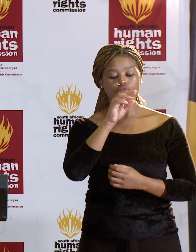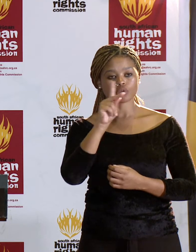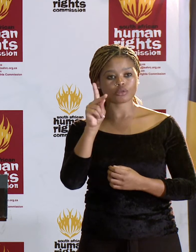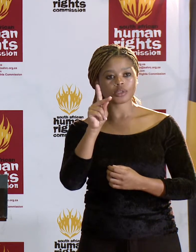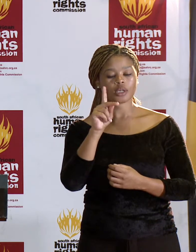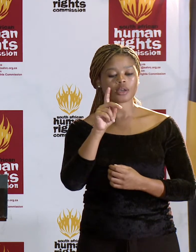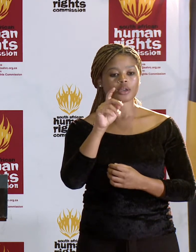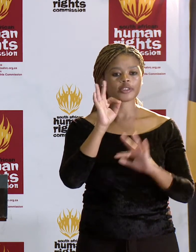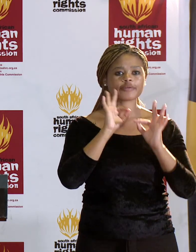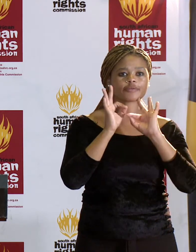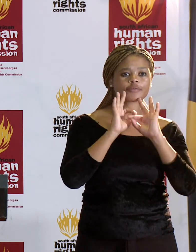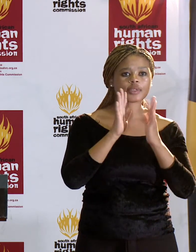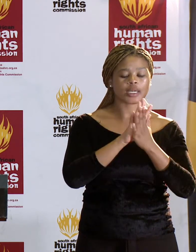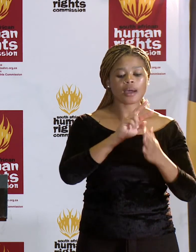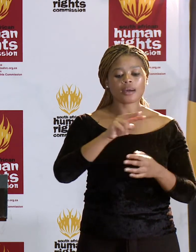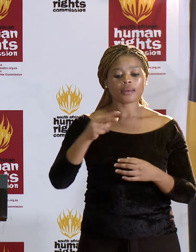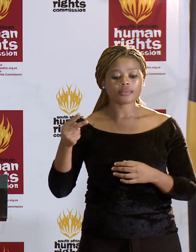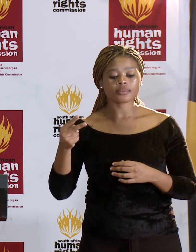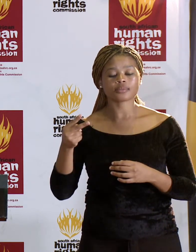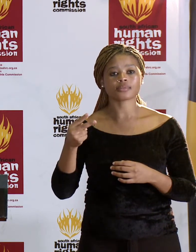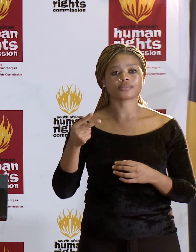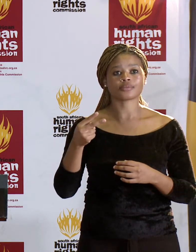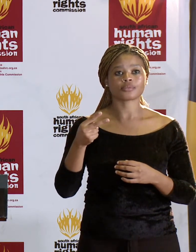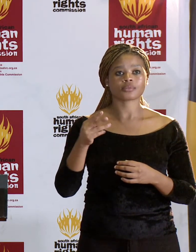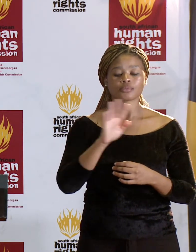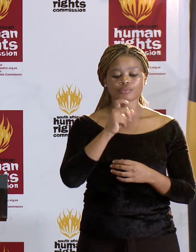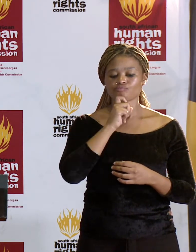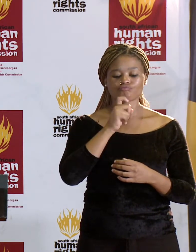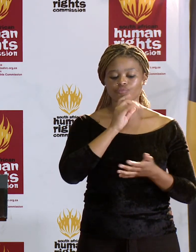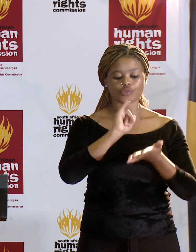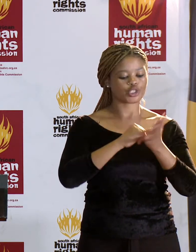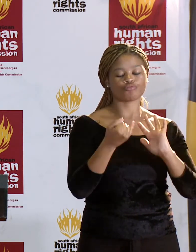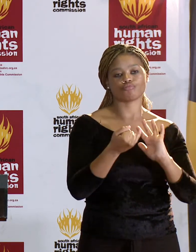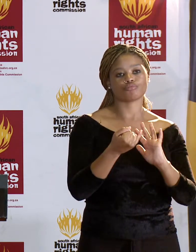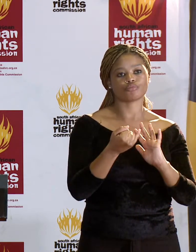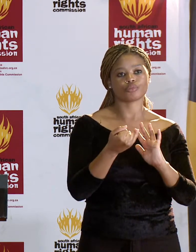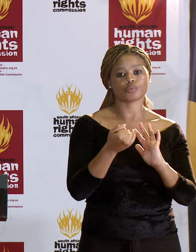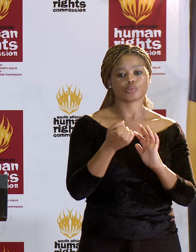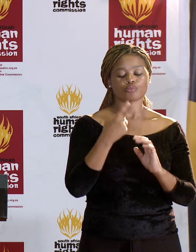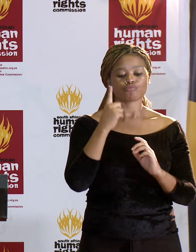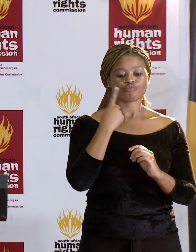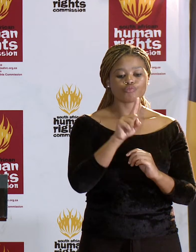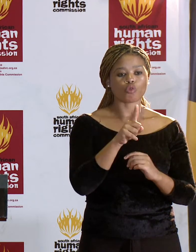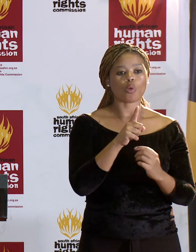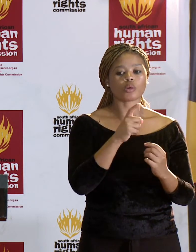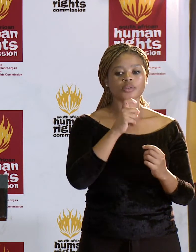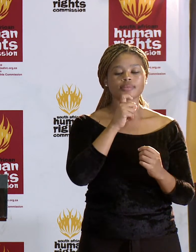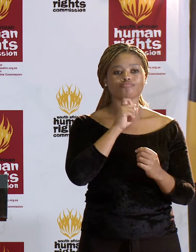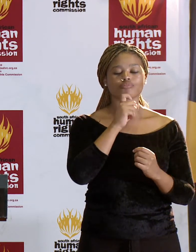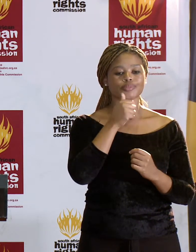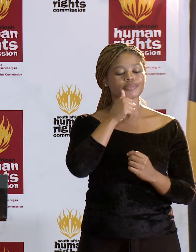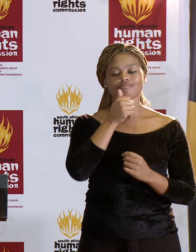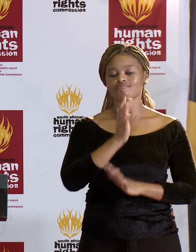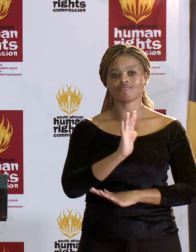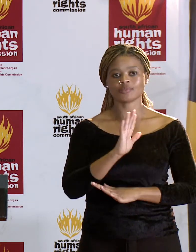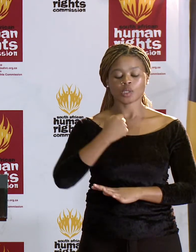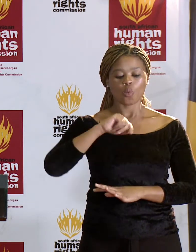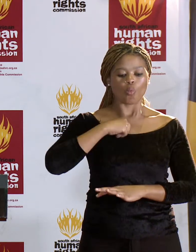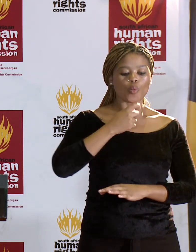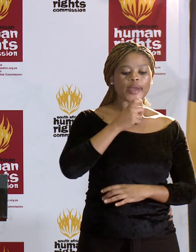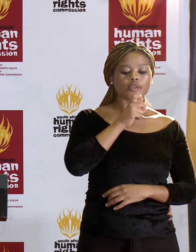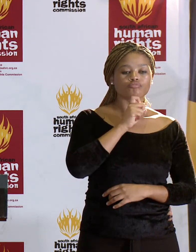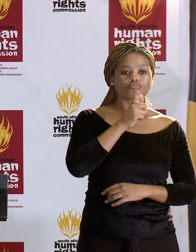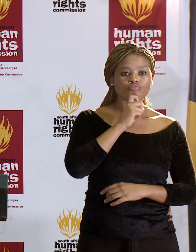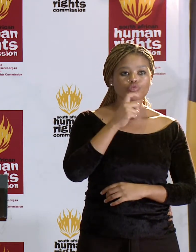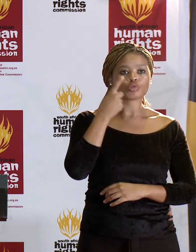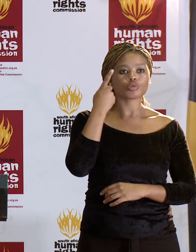no-Facebook, nezinye izinto asisebenzisi nje for ukuba sisebenzisa kuba kumnandi, sisebenzisa kuba